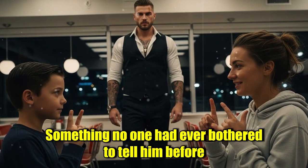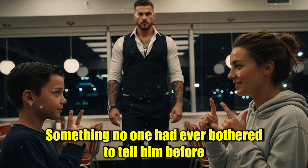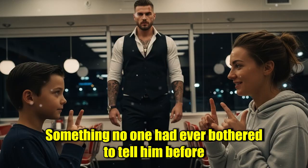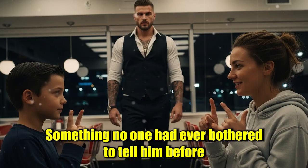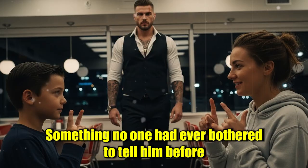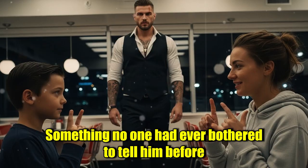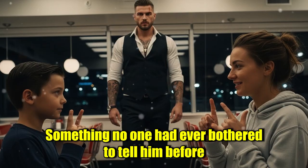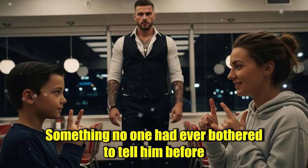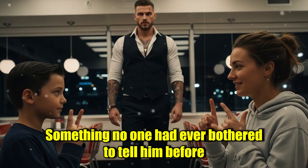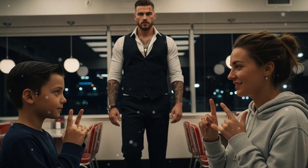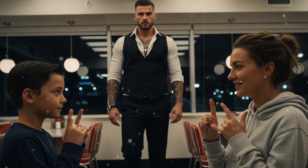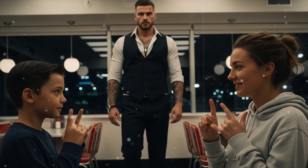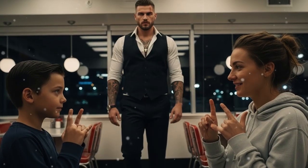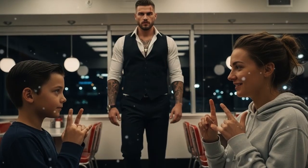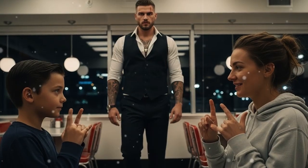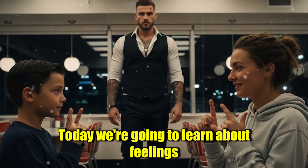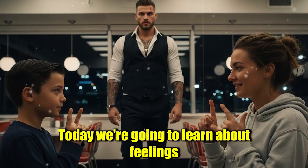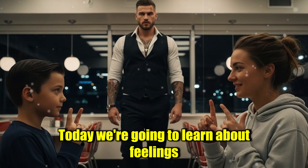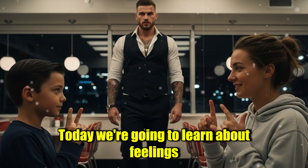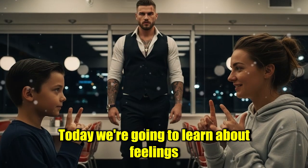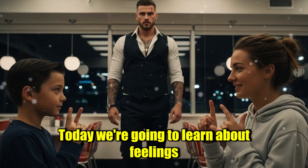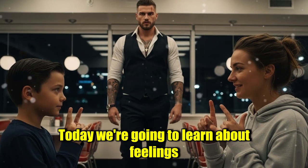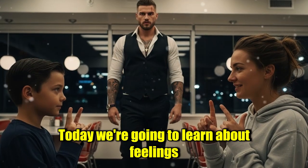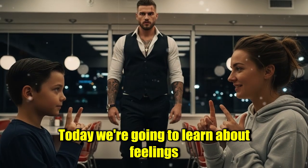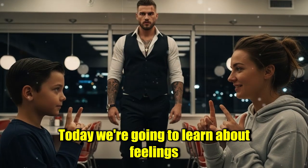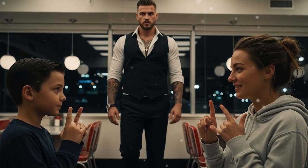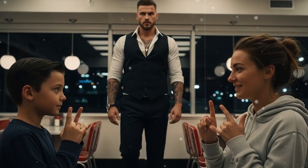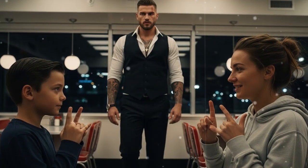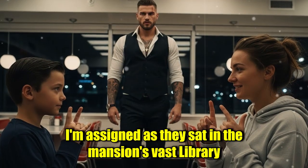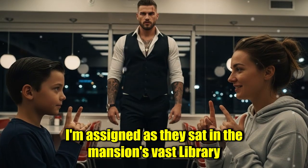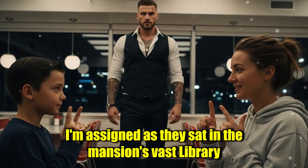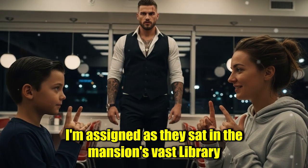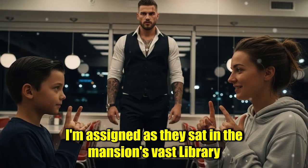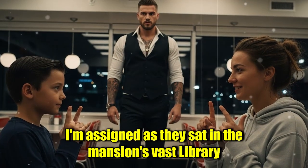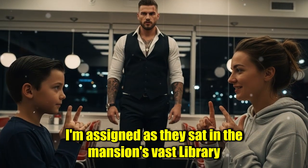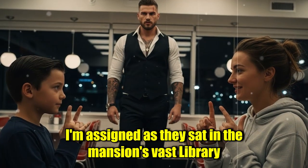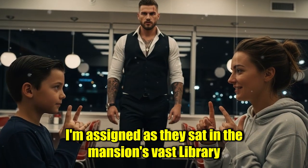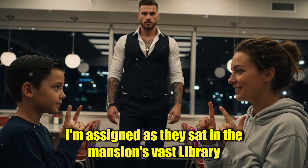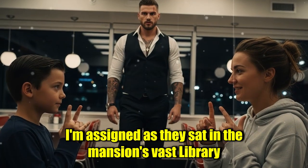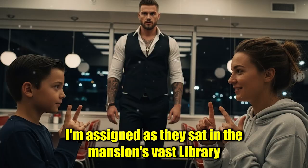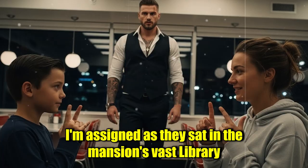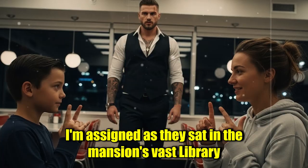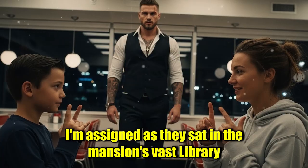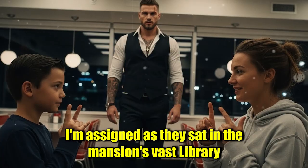ever bothered to tell him before. "Today we're going to learn about feelings," Emma signed as they sat in the mansion's vast